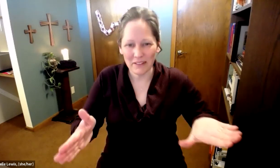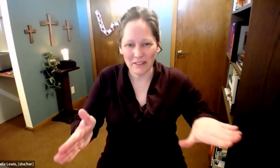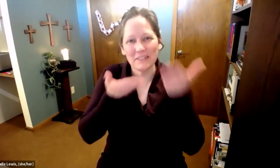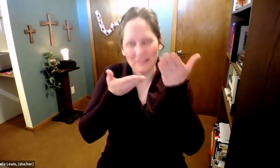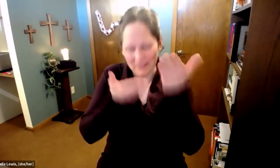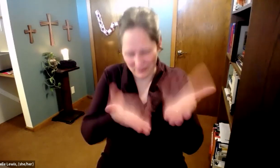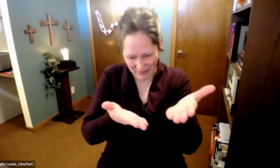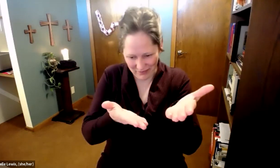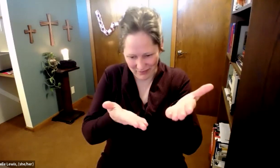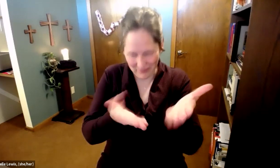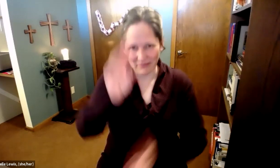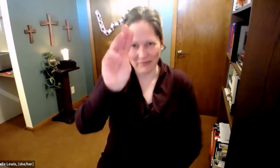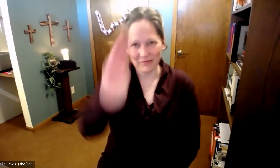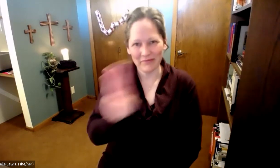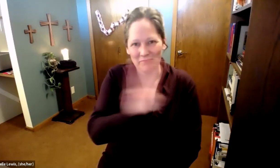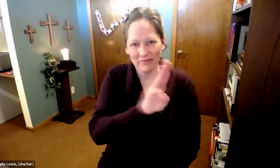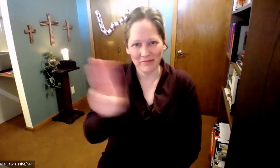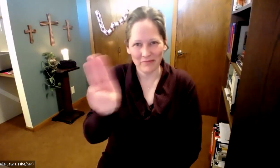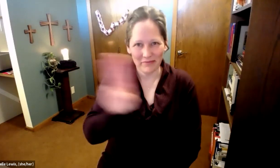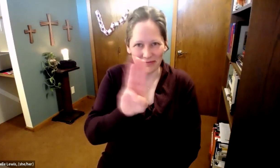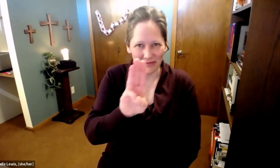and give you peace.